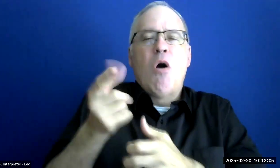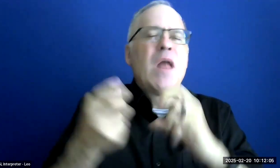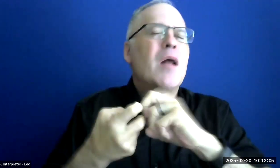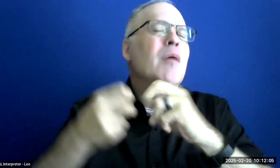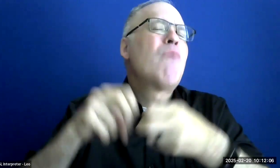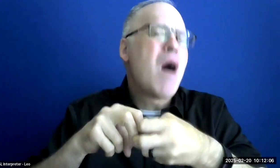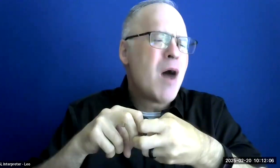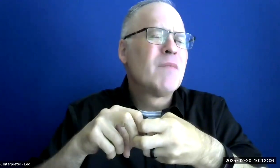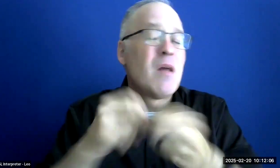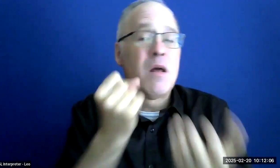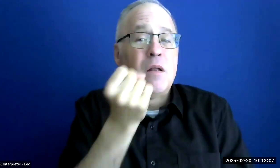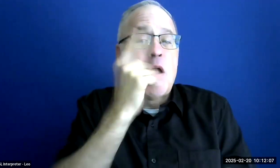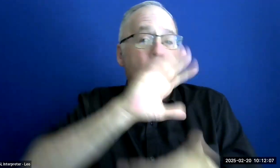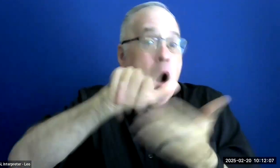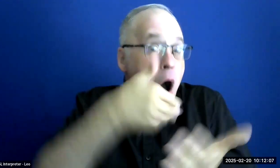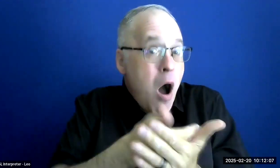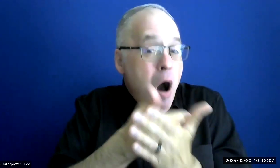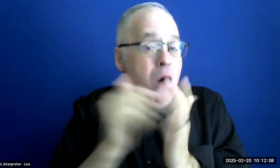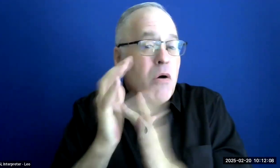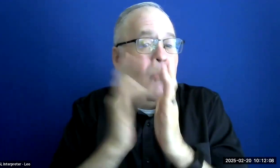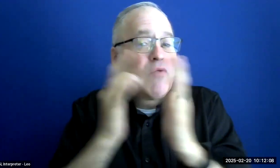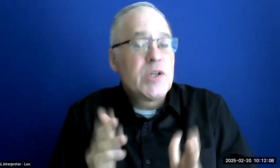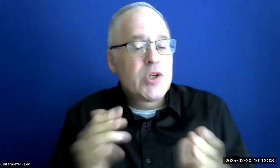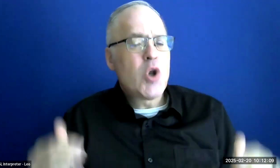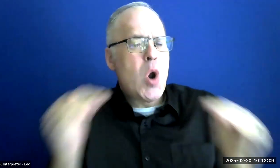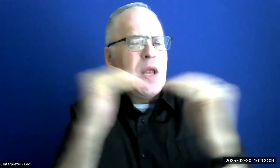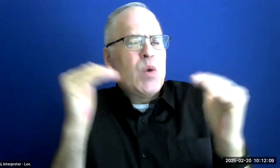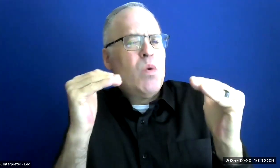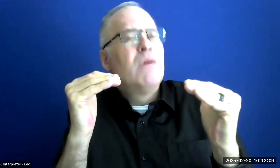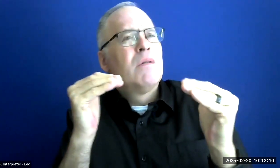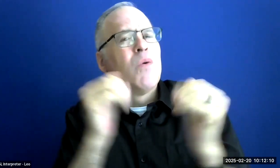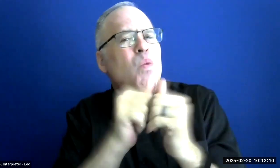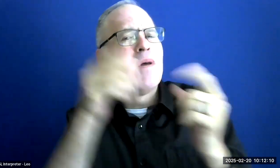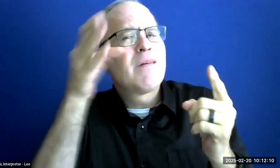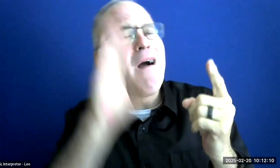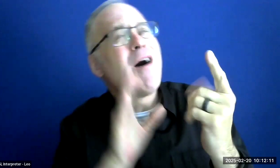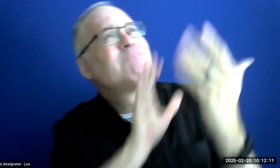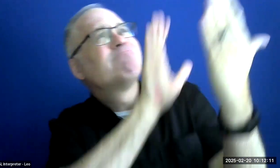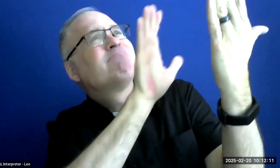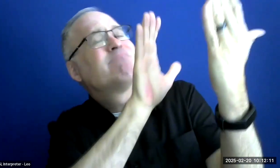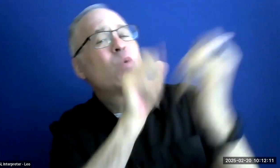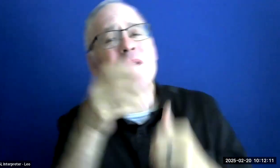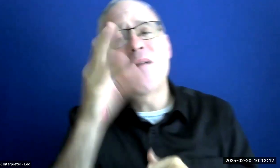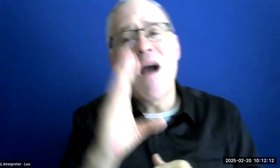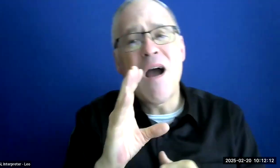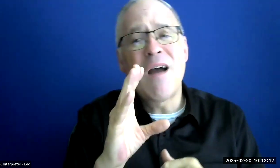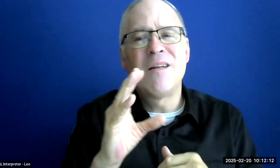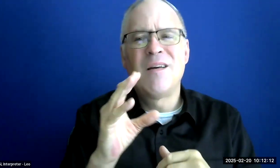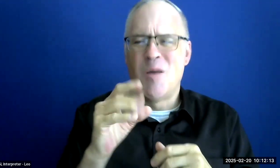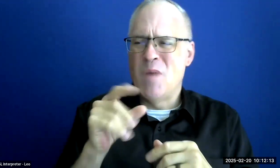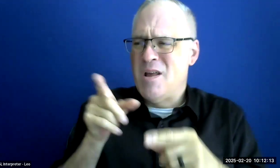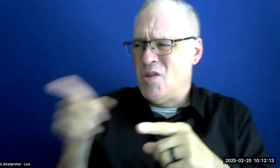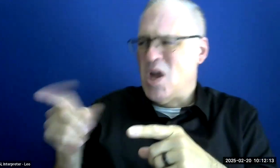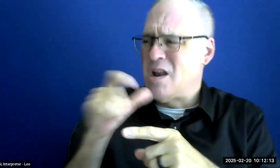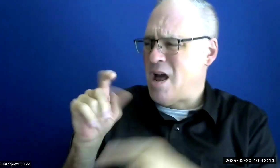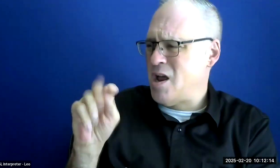equal before God. How can United Methodists from different contexts join in true Christian fellowship when they are not treated as